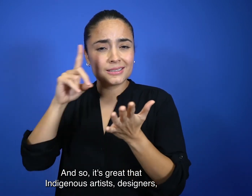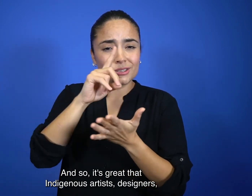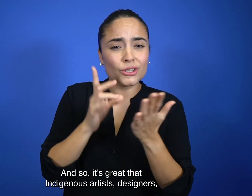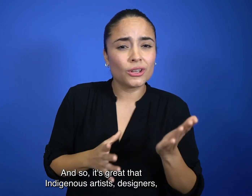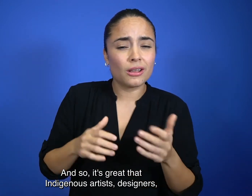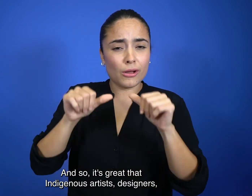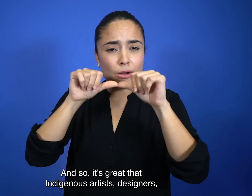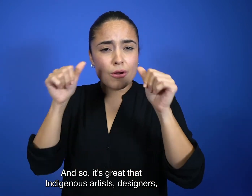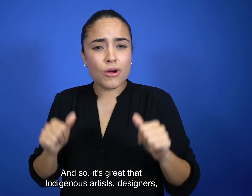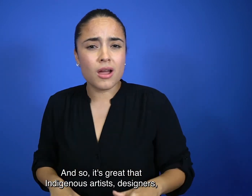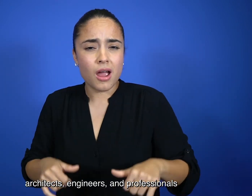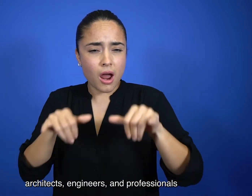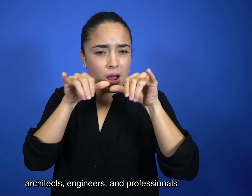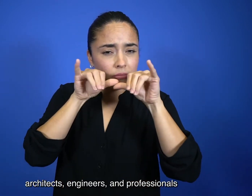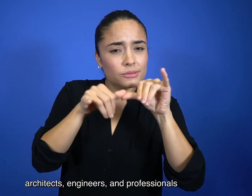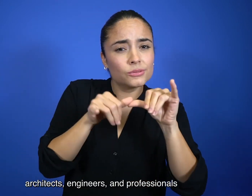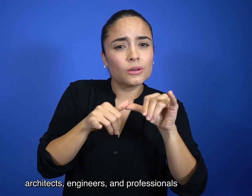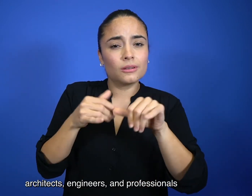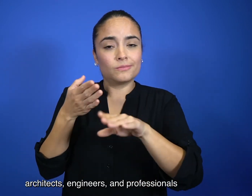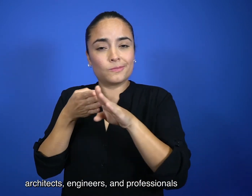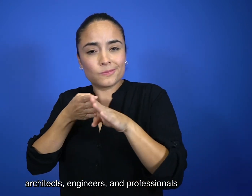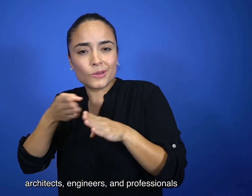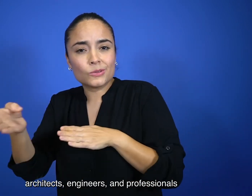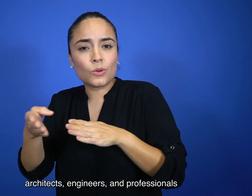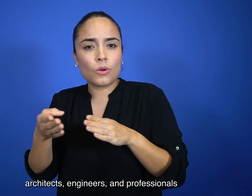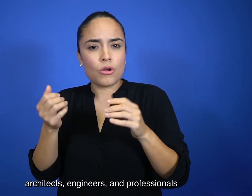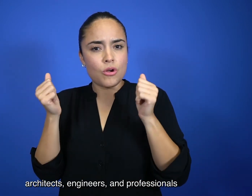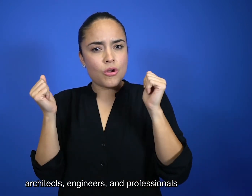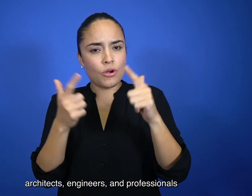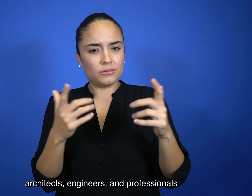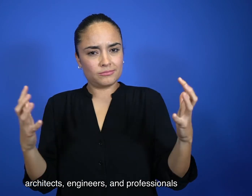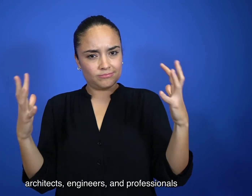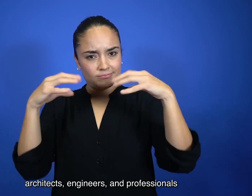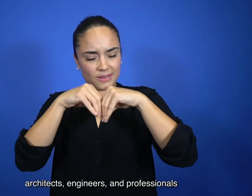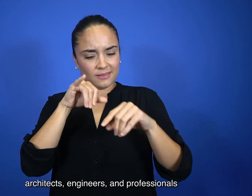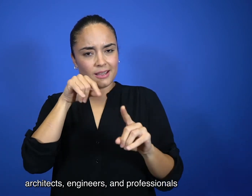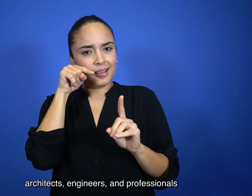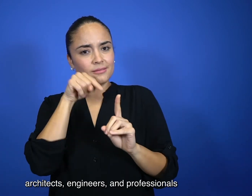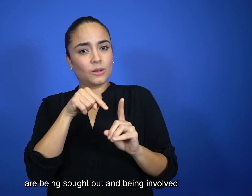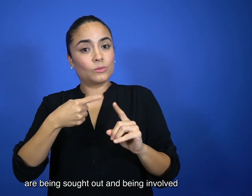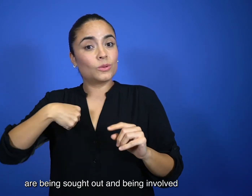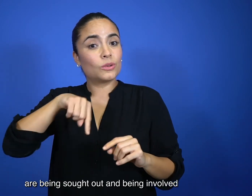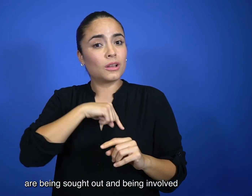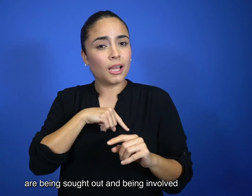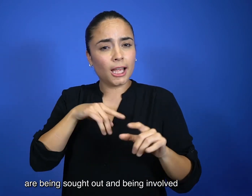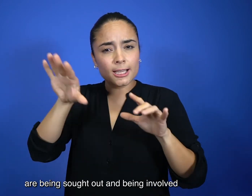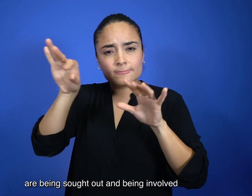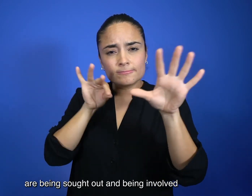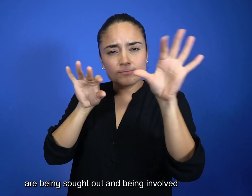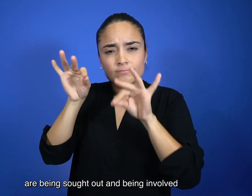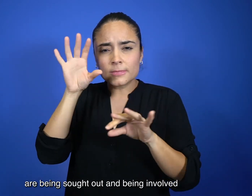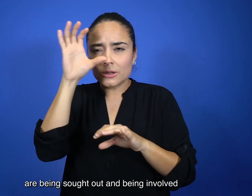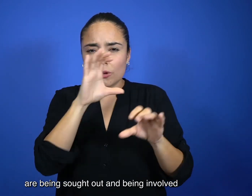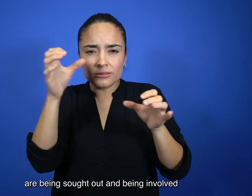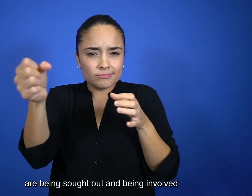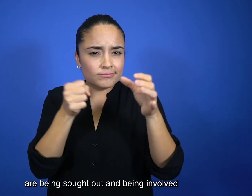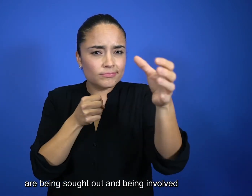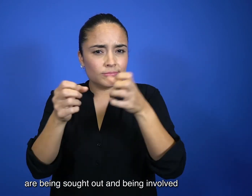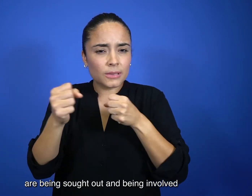artists, designers, architects, engineers, and professionals are being sought out